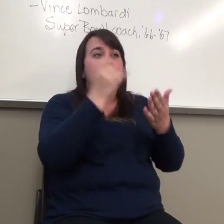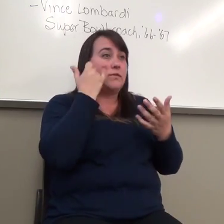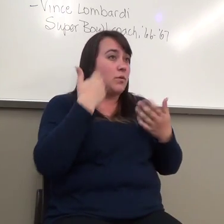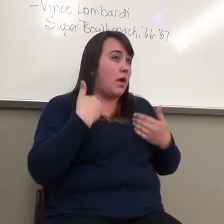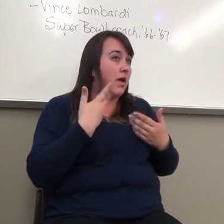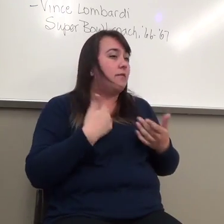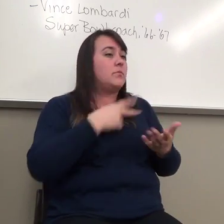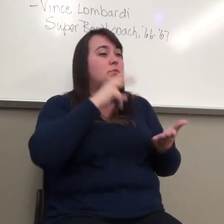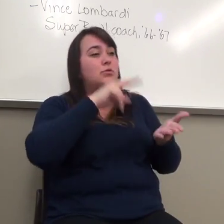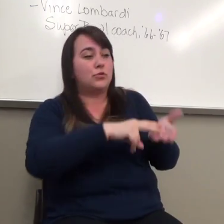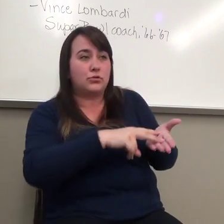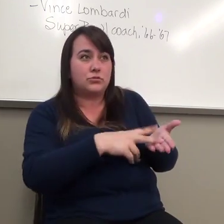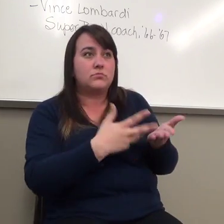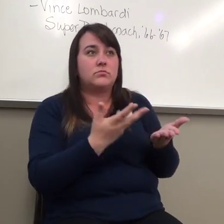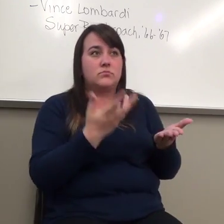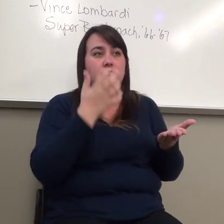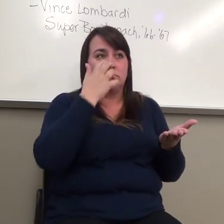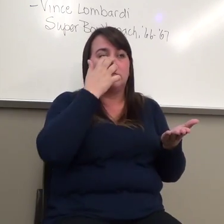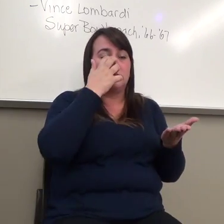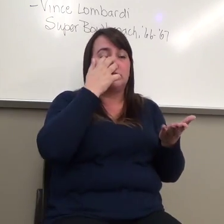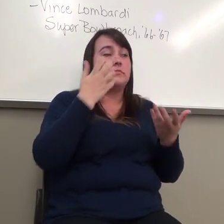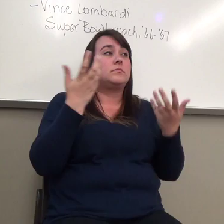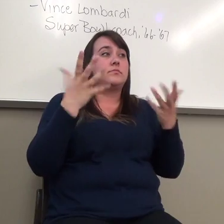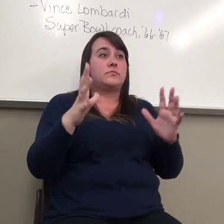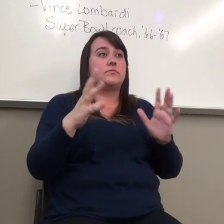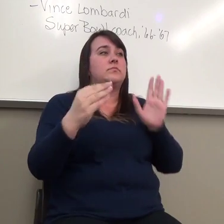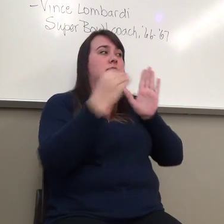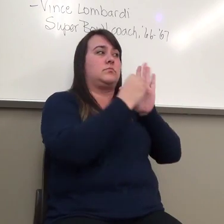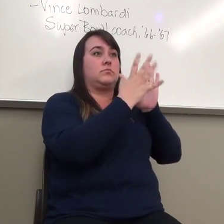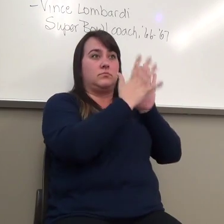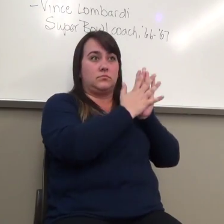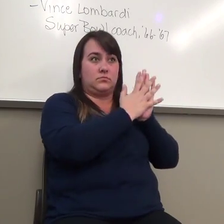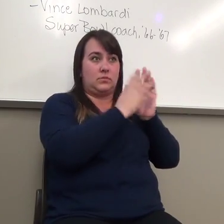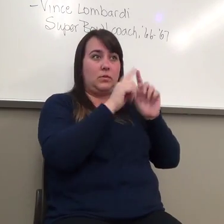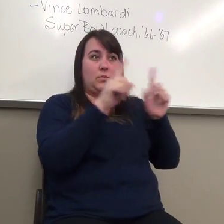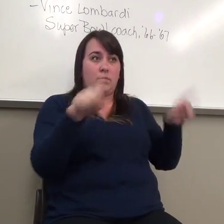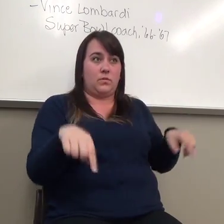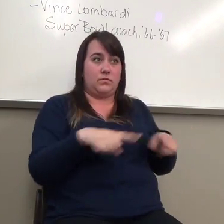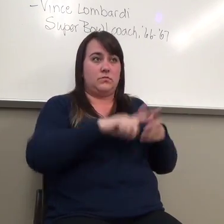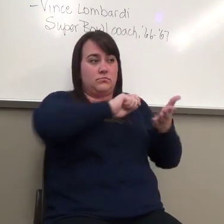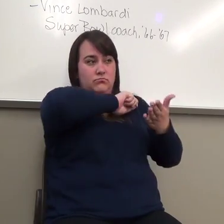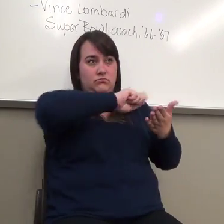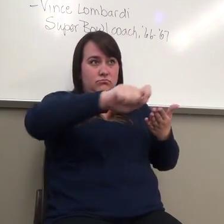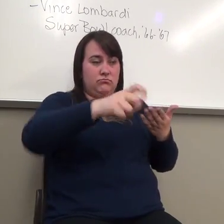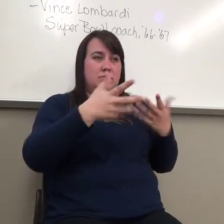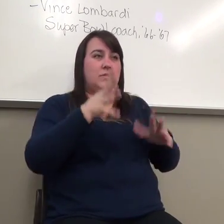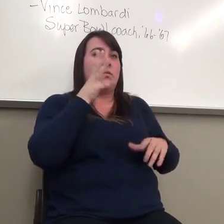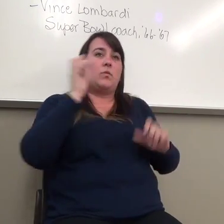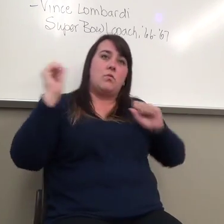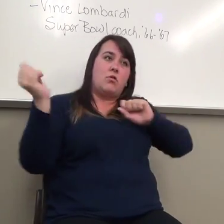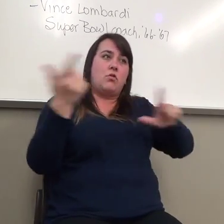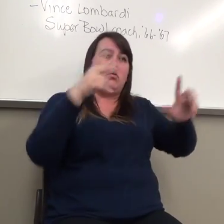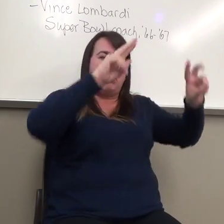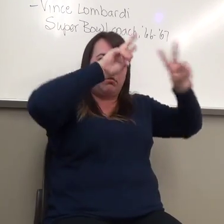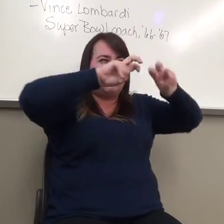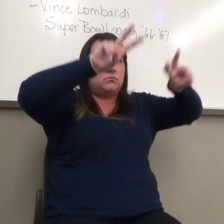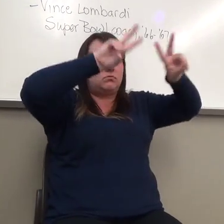and look at it. Then we're going to put them up on the board, and we're all going to look at them and see what the